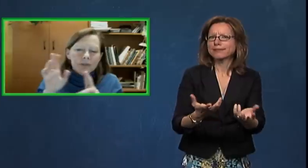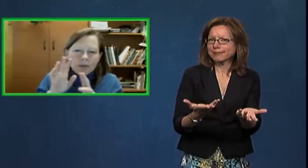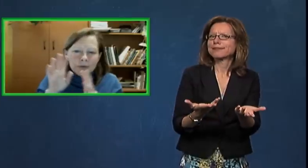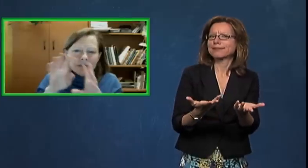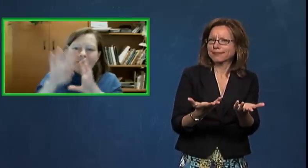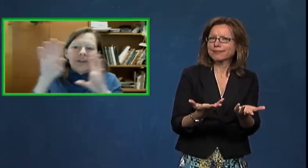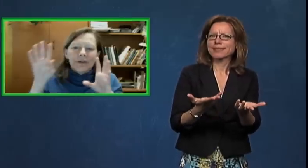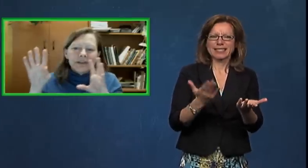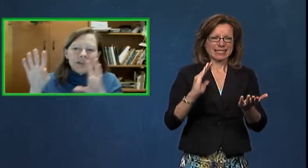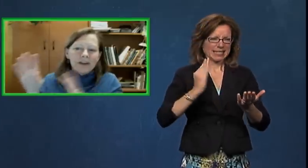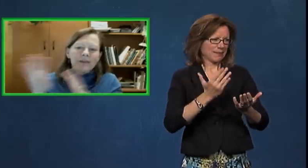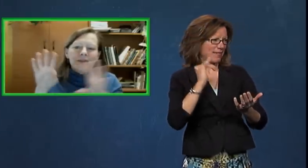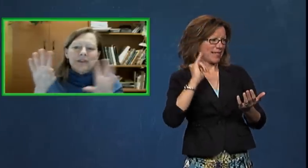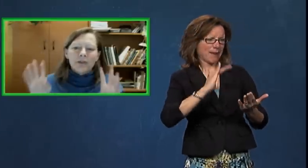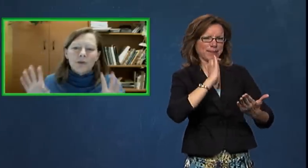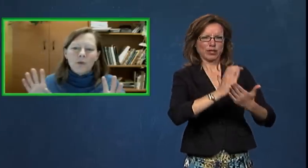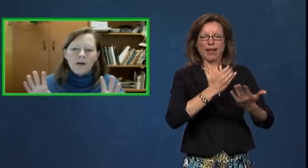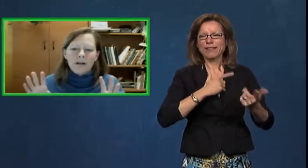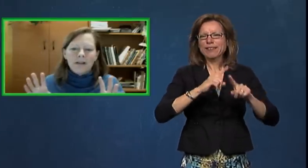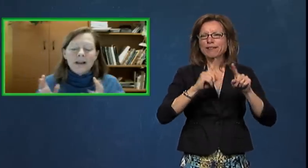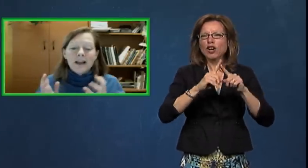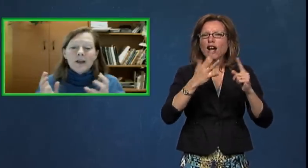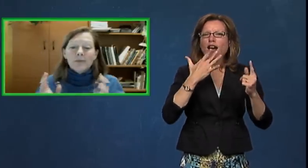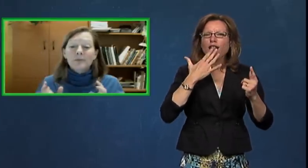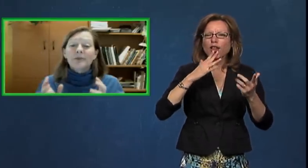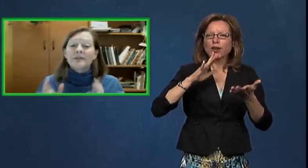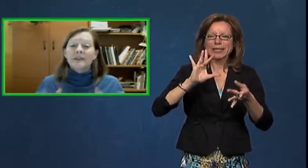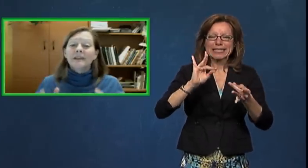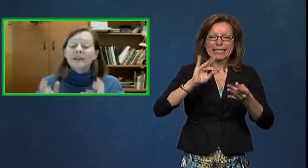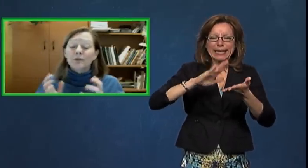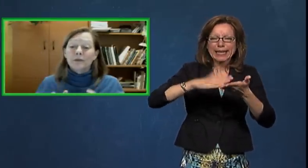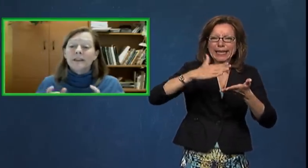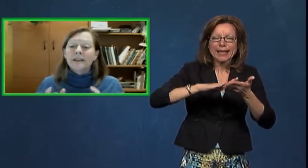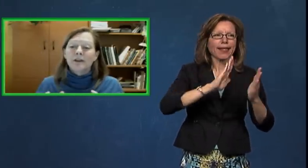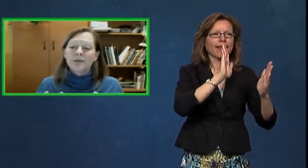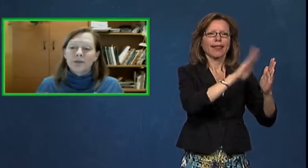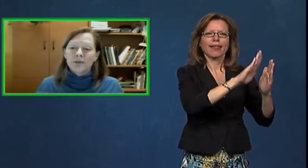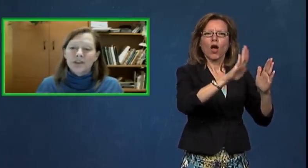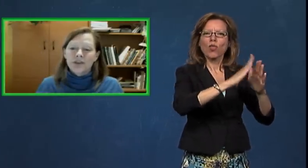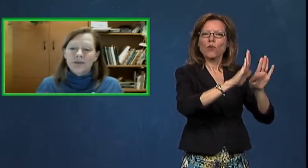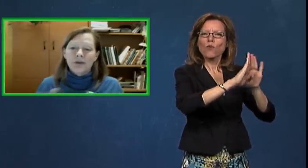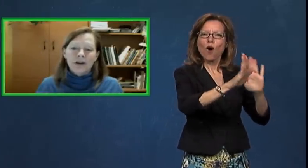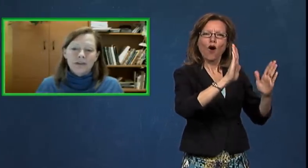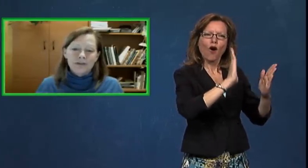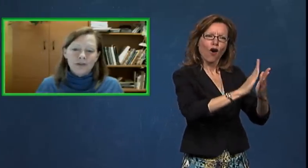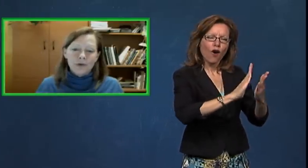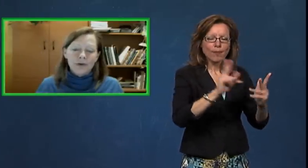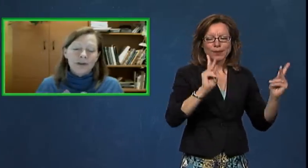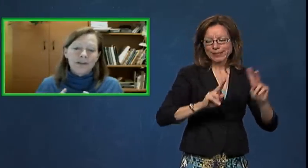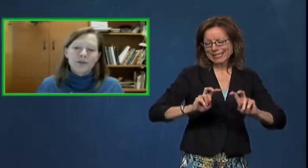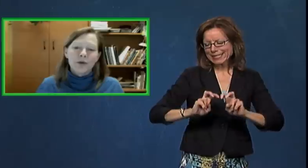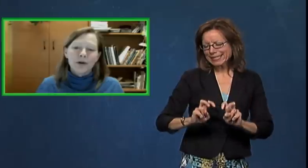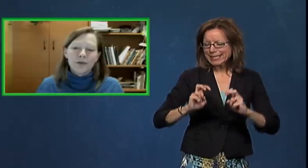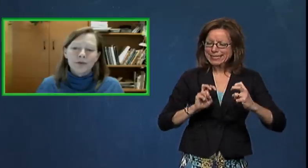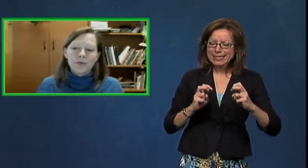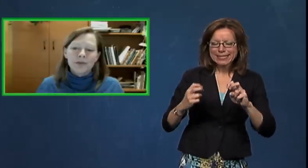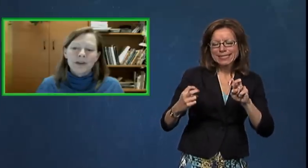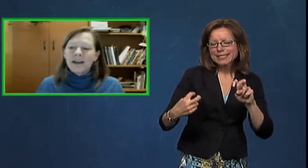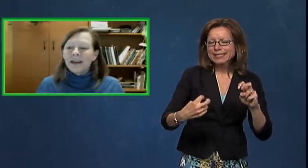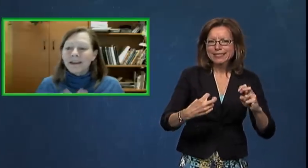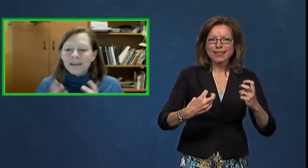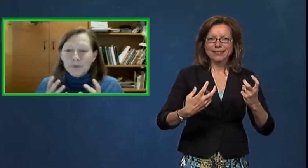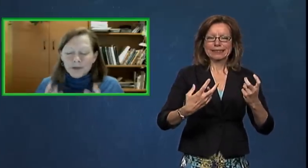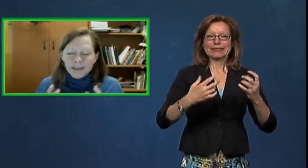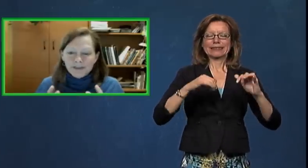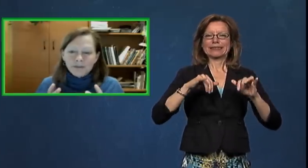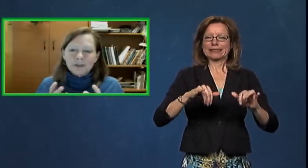Post-it notes of various colors on the wall. People sitting really close to each other on the floor in small groups,